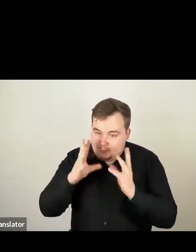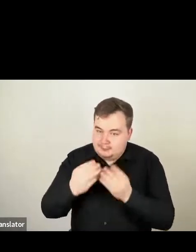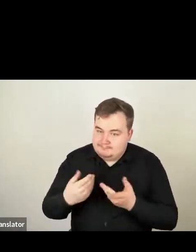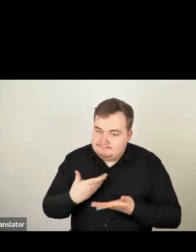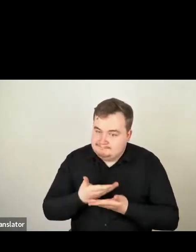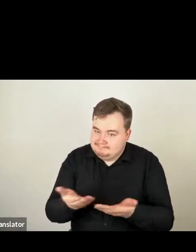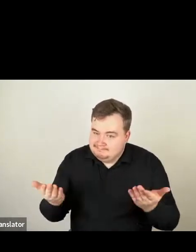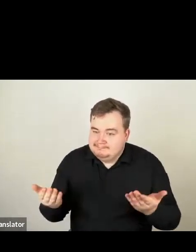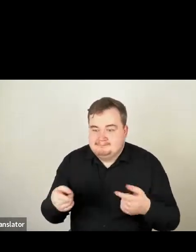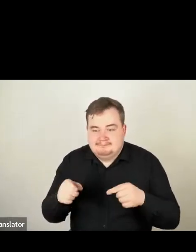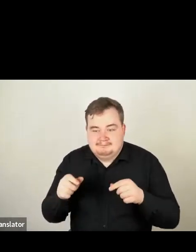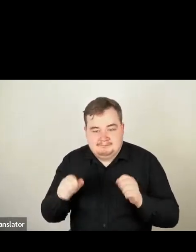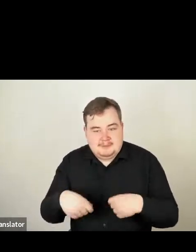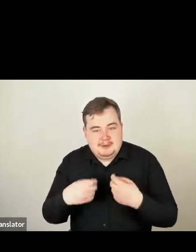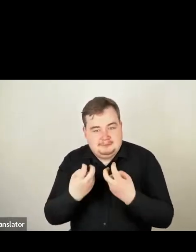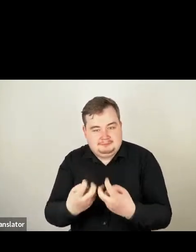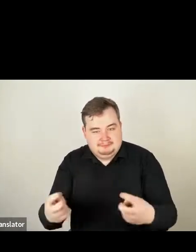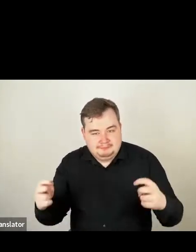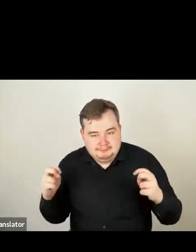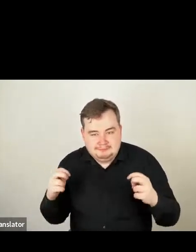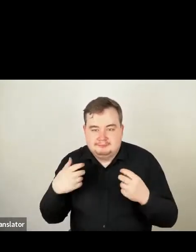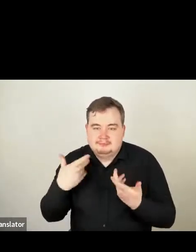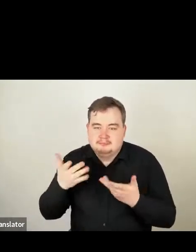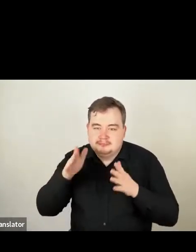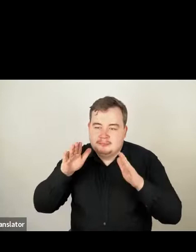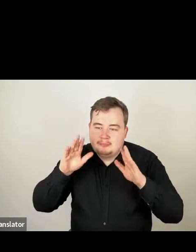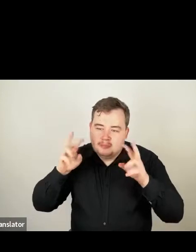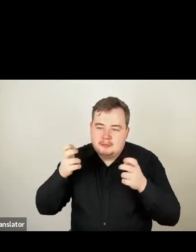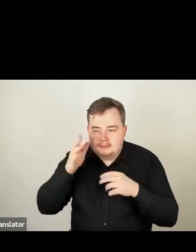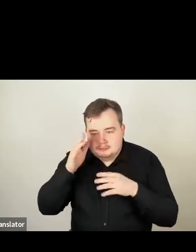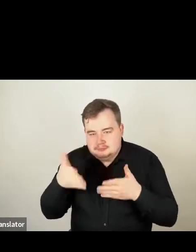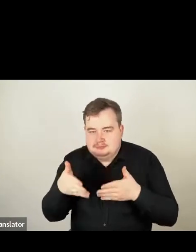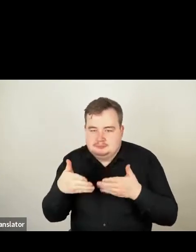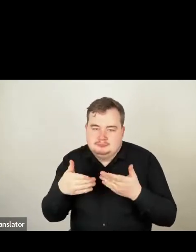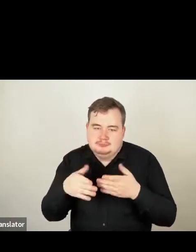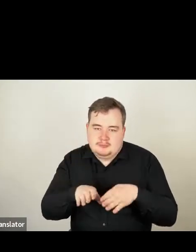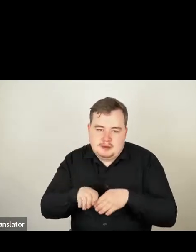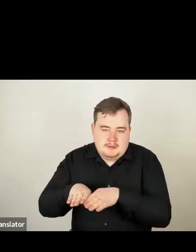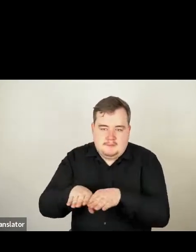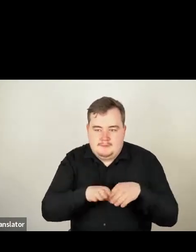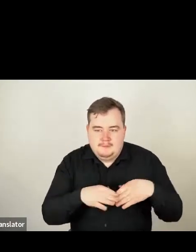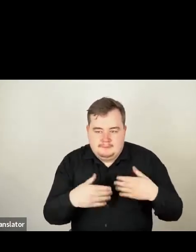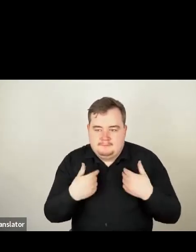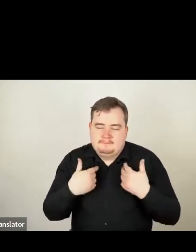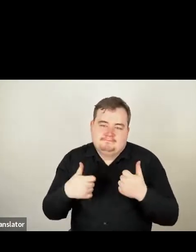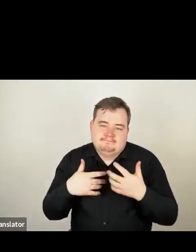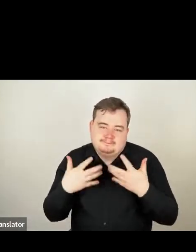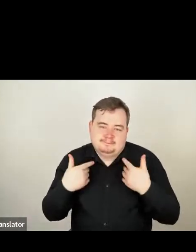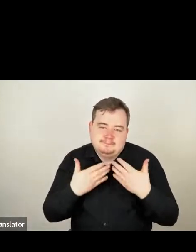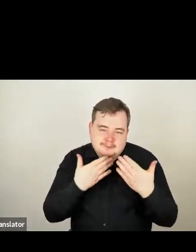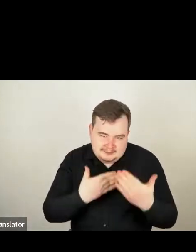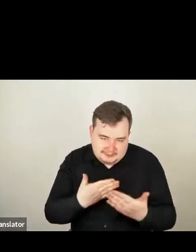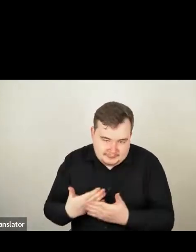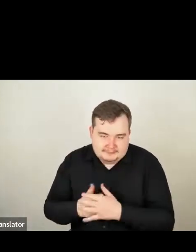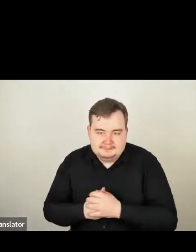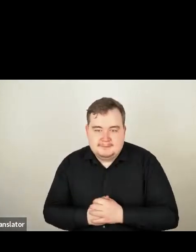sensitive on gender issues. We have had indeed a lot